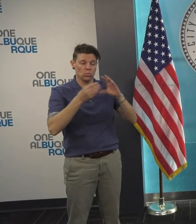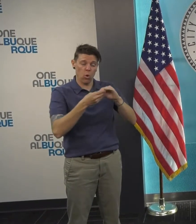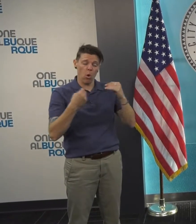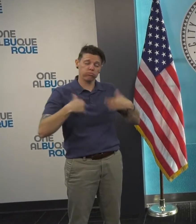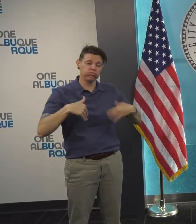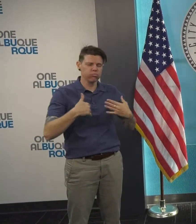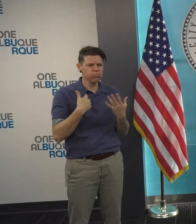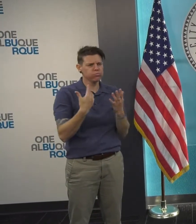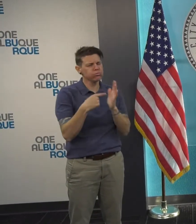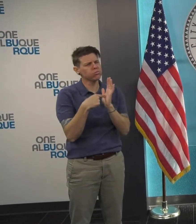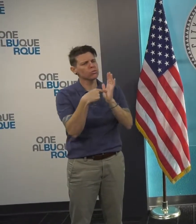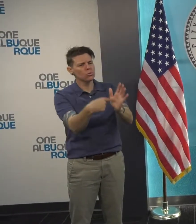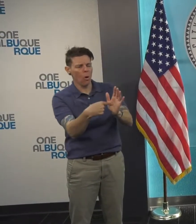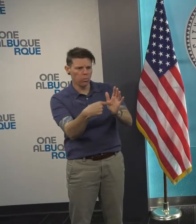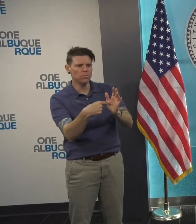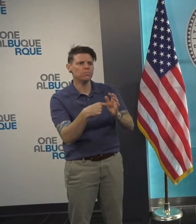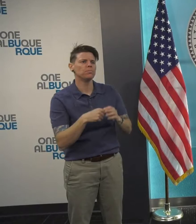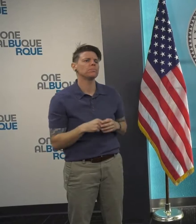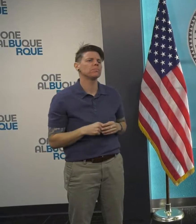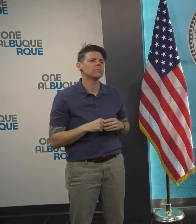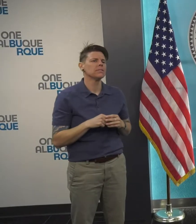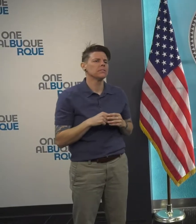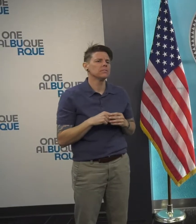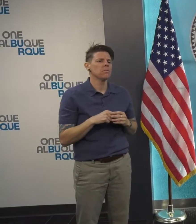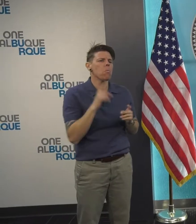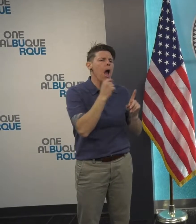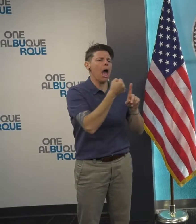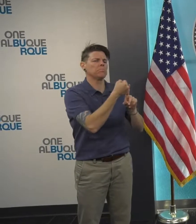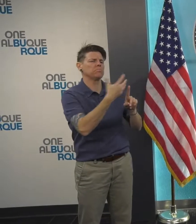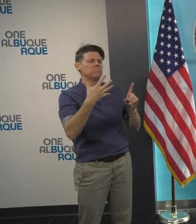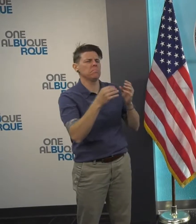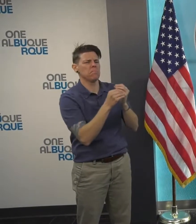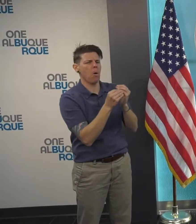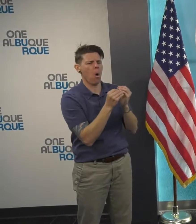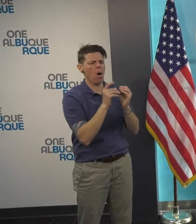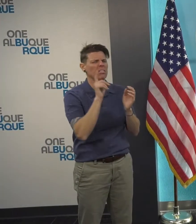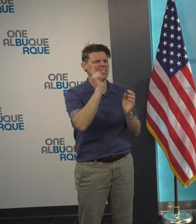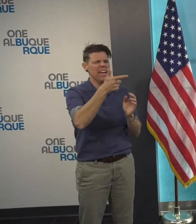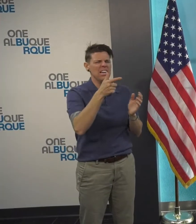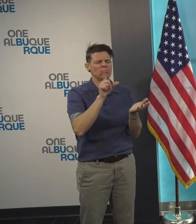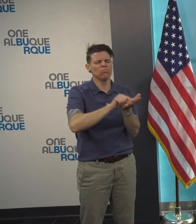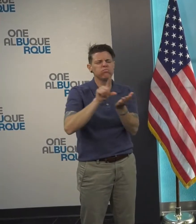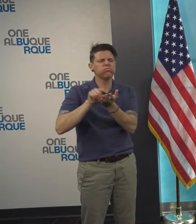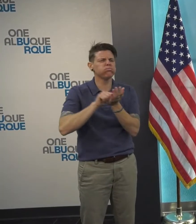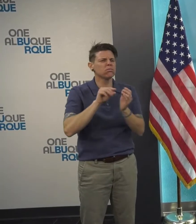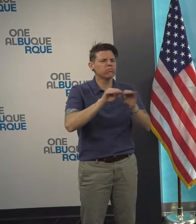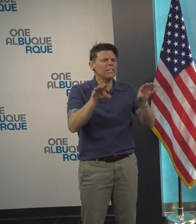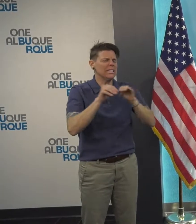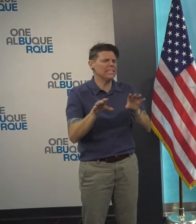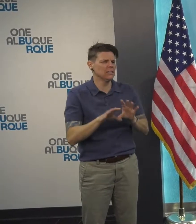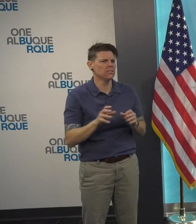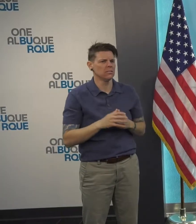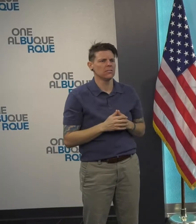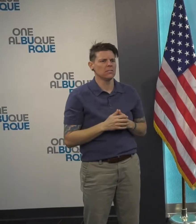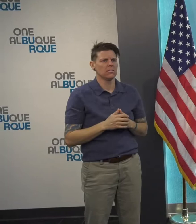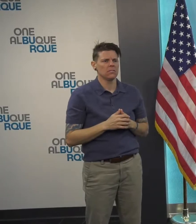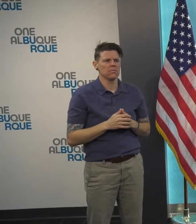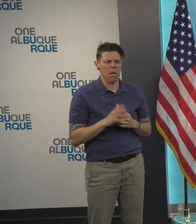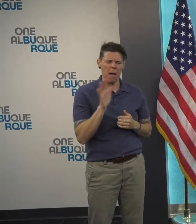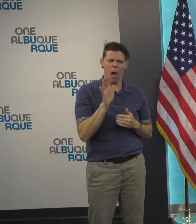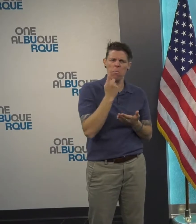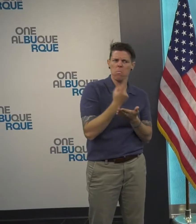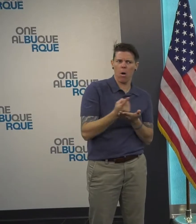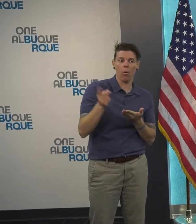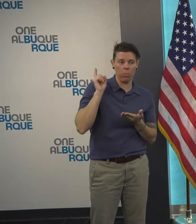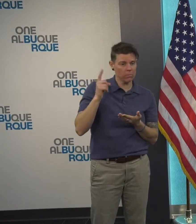well in a press release, but also online. We asked, I think it was about a week ago only, just to help our neighbors